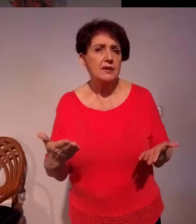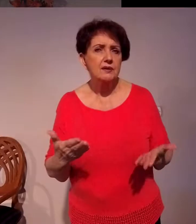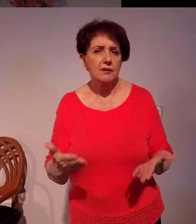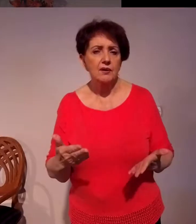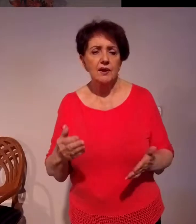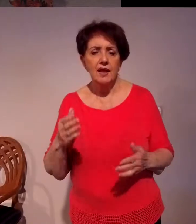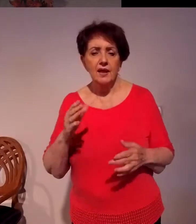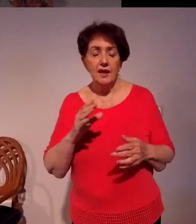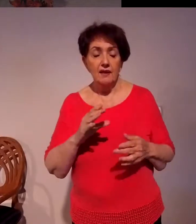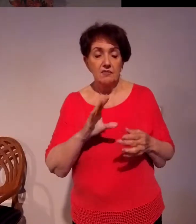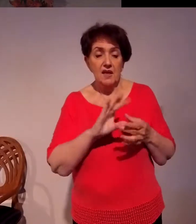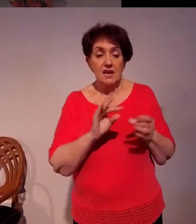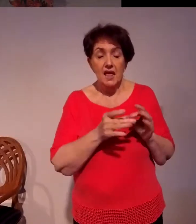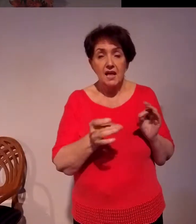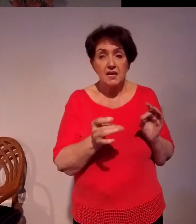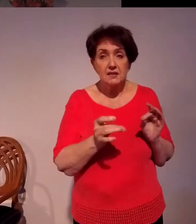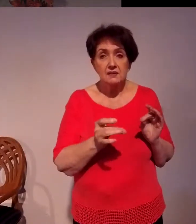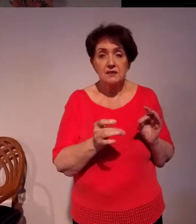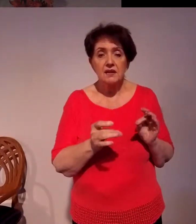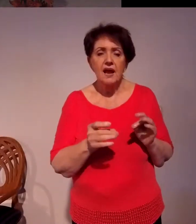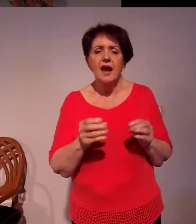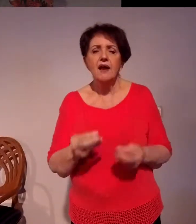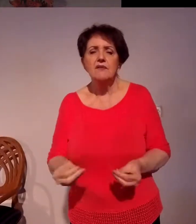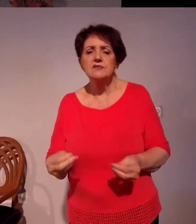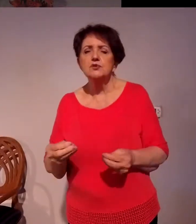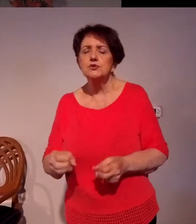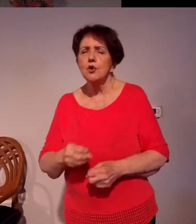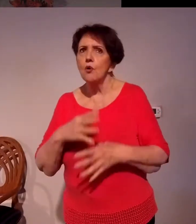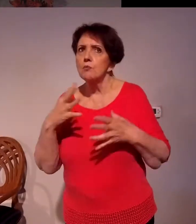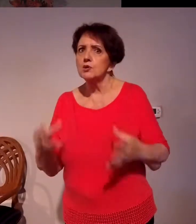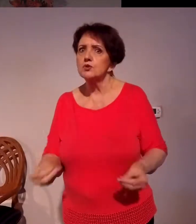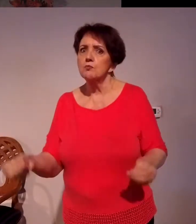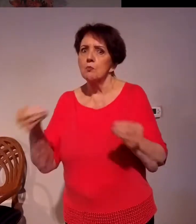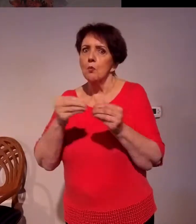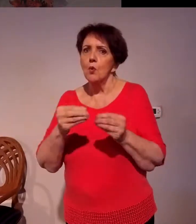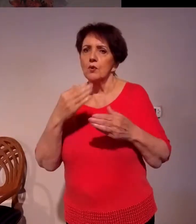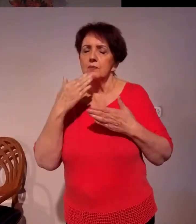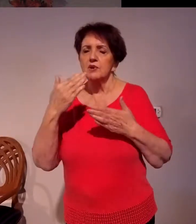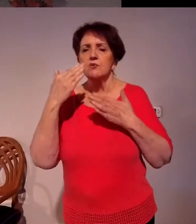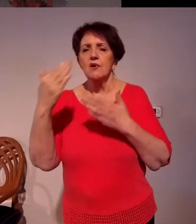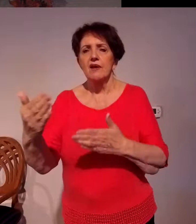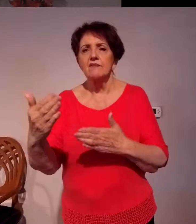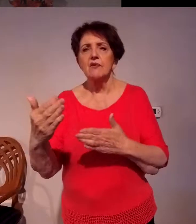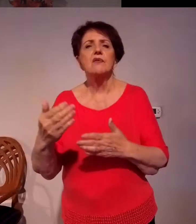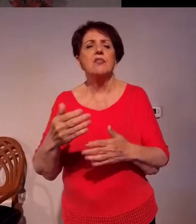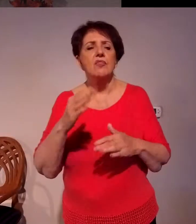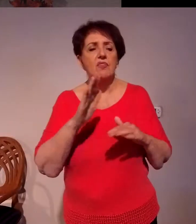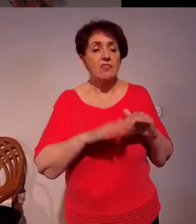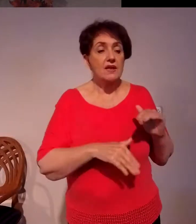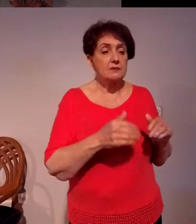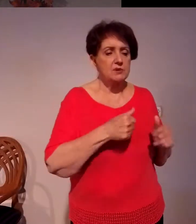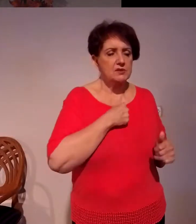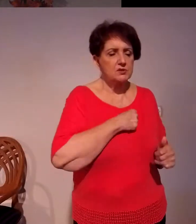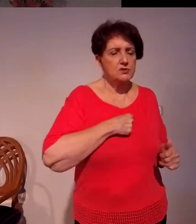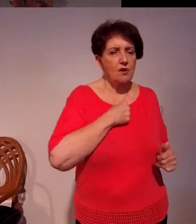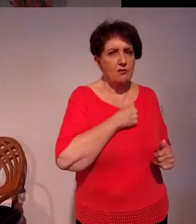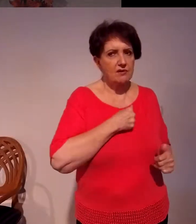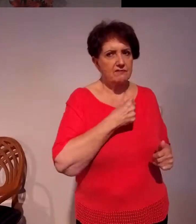line, I have so much more to be grateful for than to be sorry for.